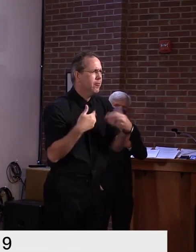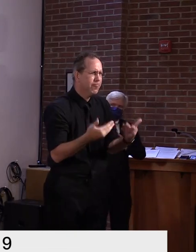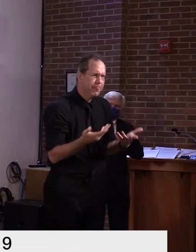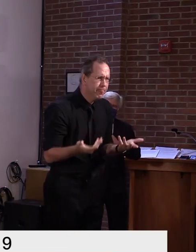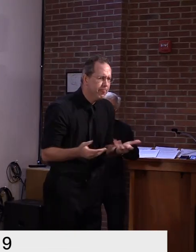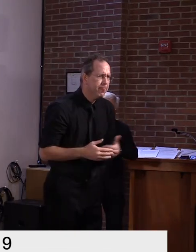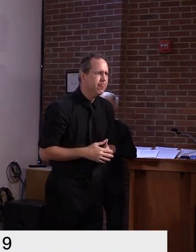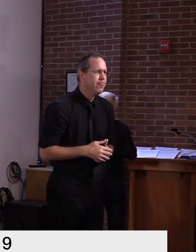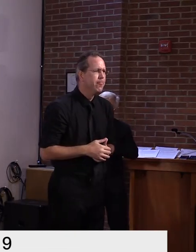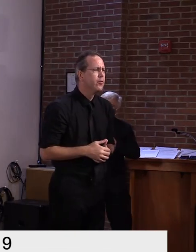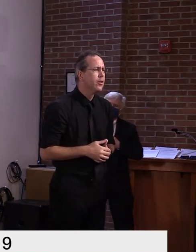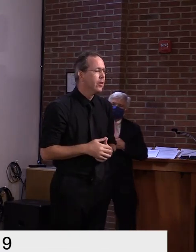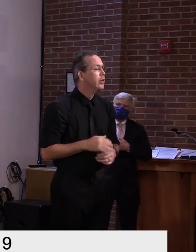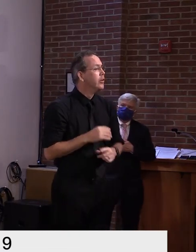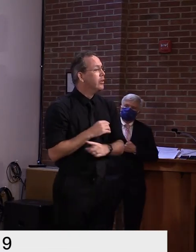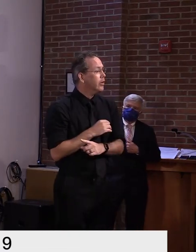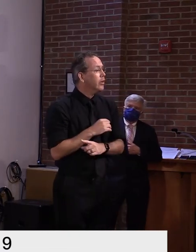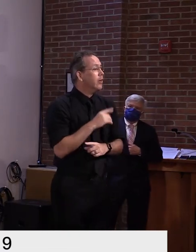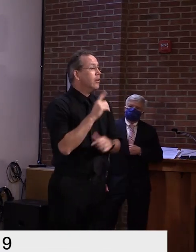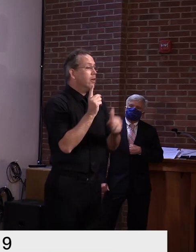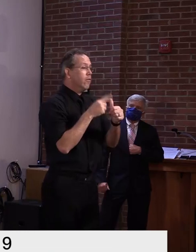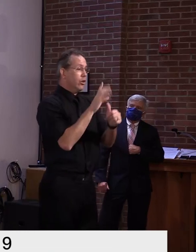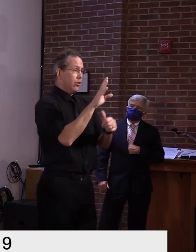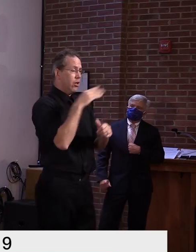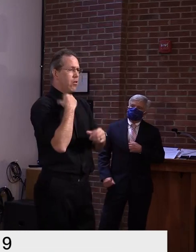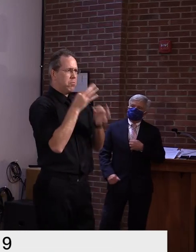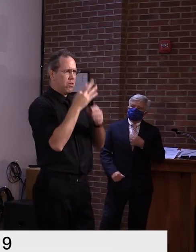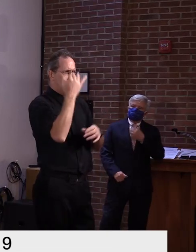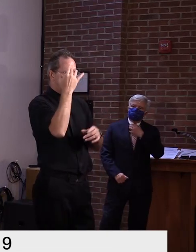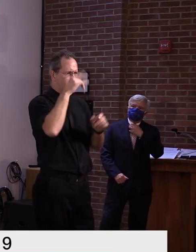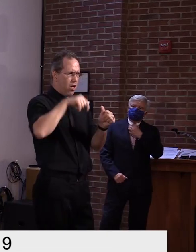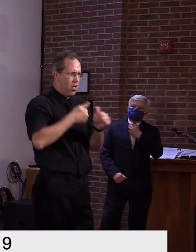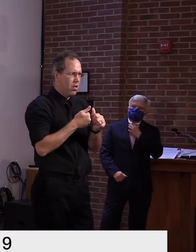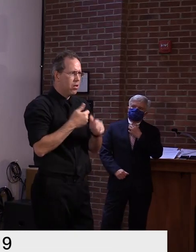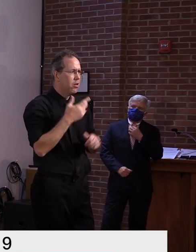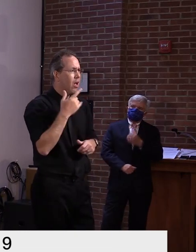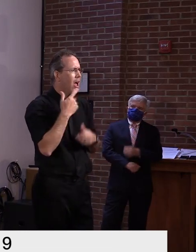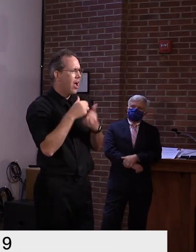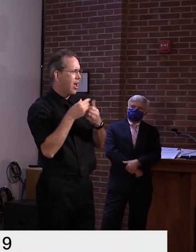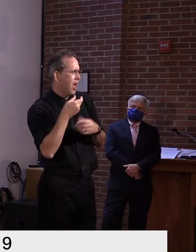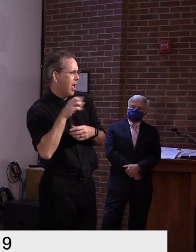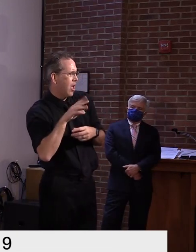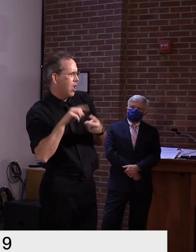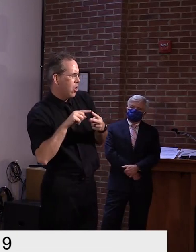very well illustrated by Vermont versus North Carolina.